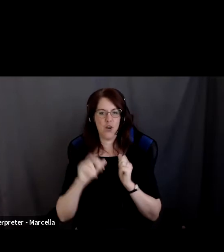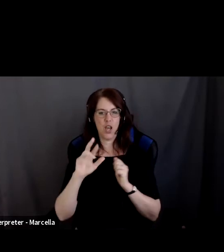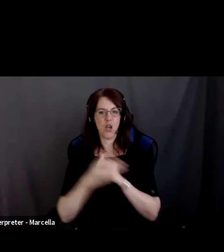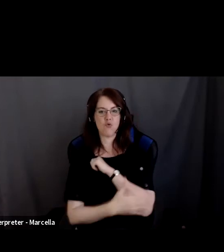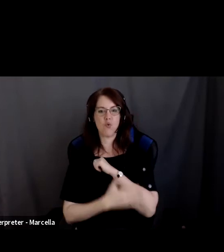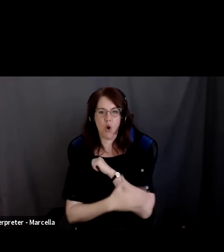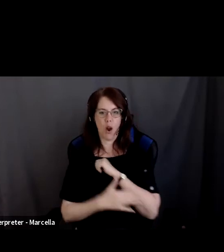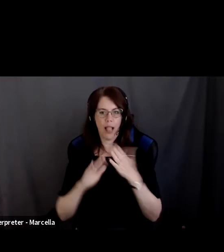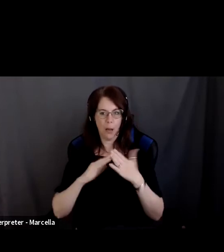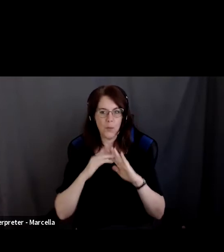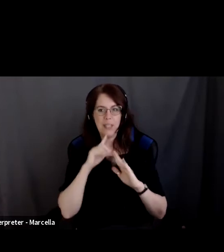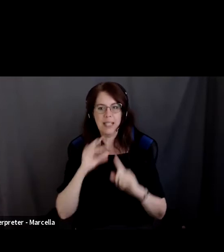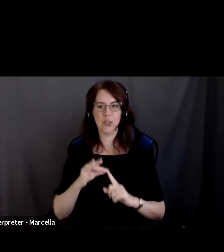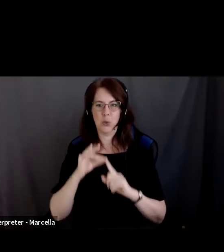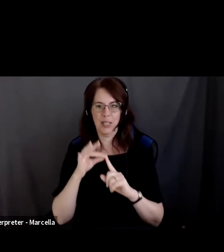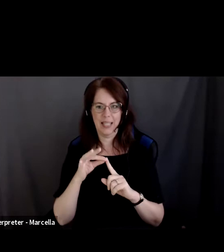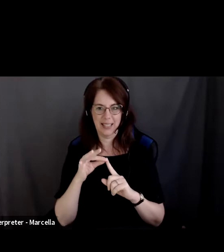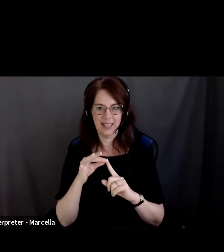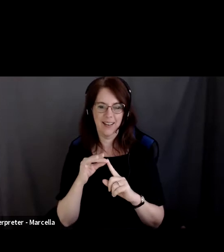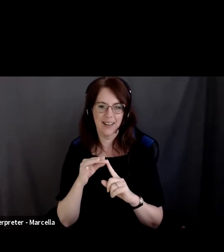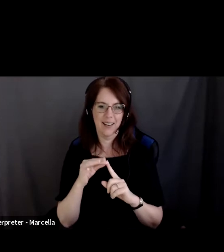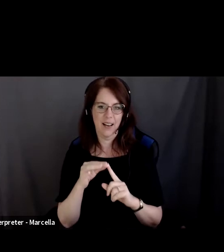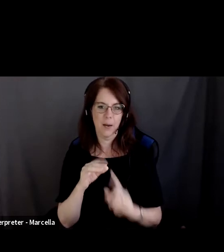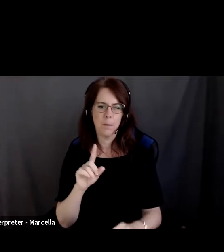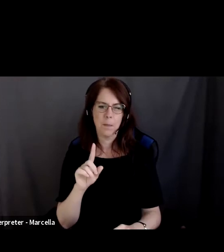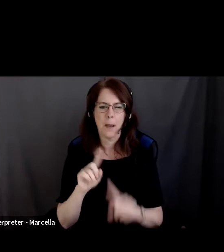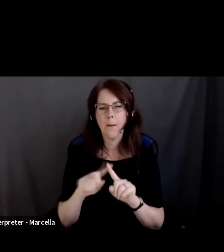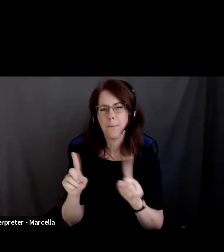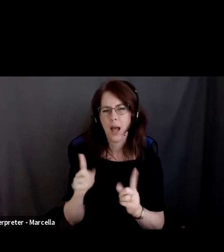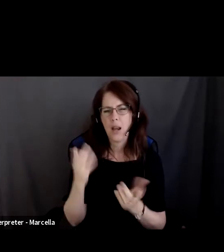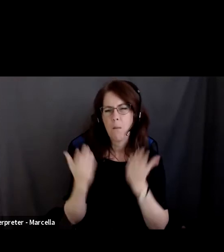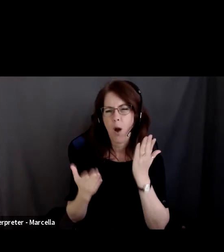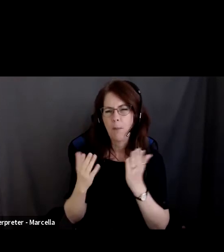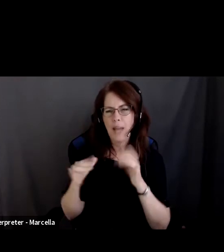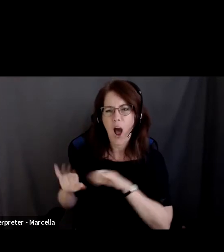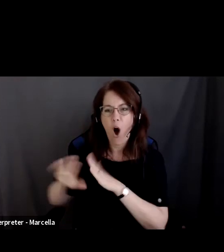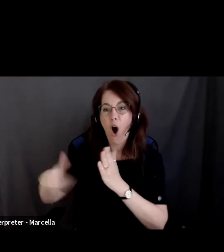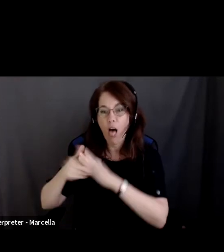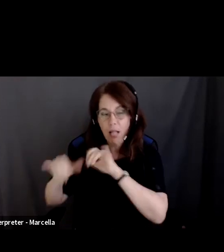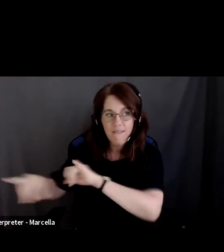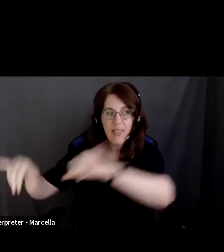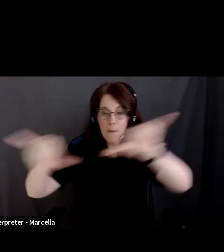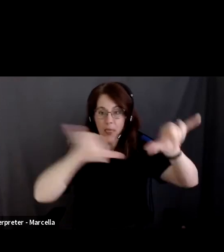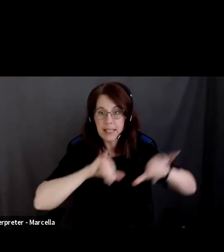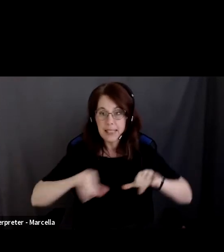is unique. And then I want to say, except for probably they need transportation.